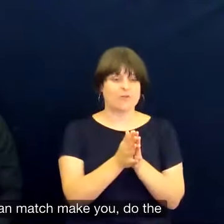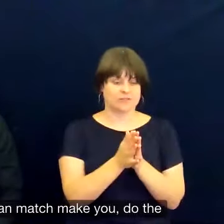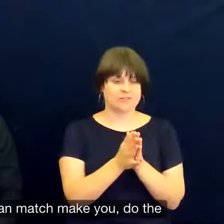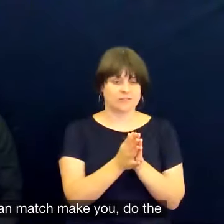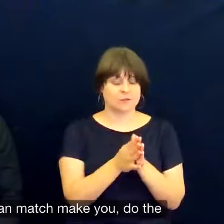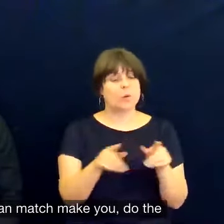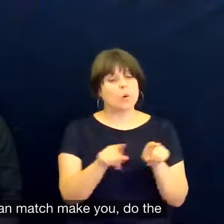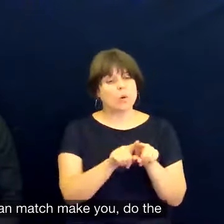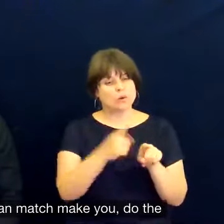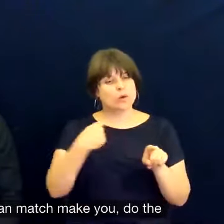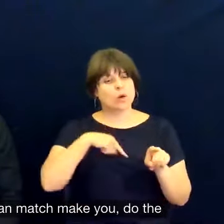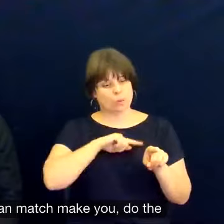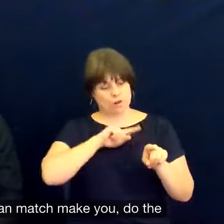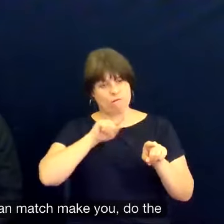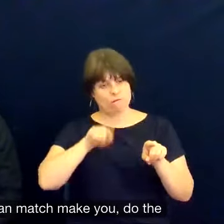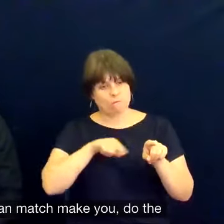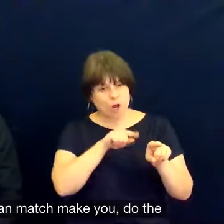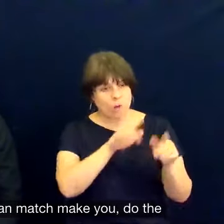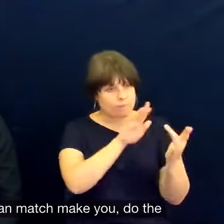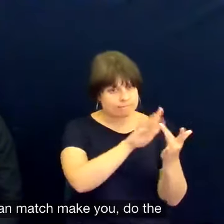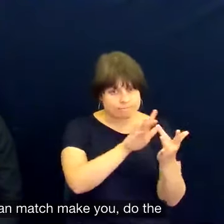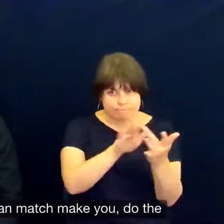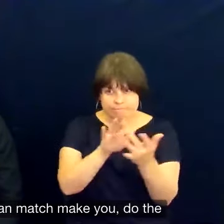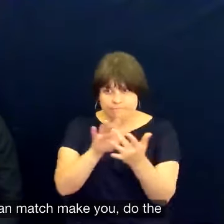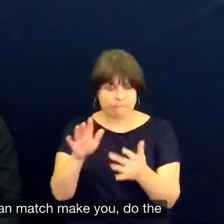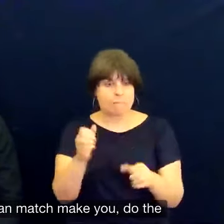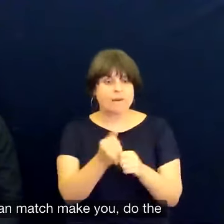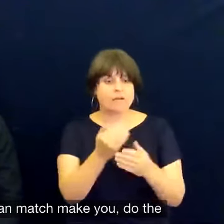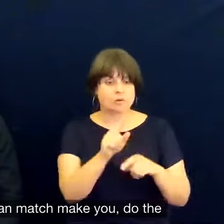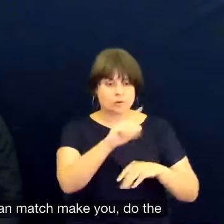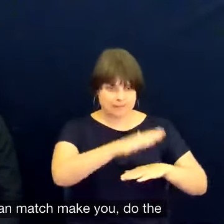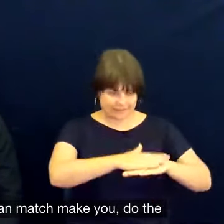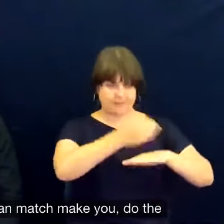each one of you to get you set up in the program.